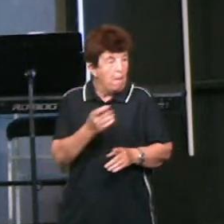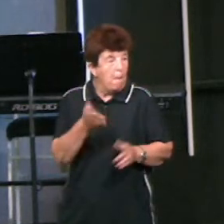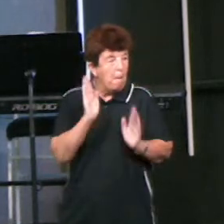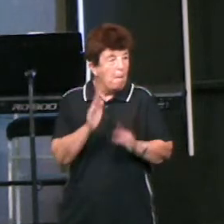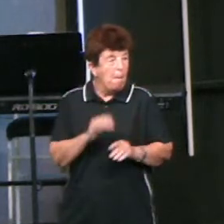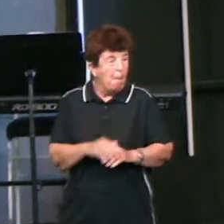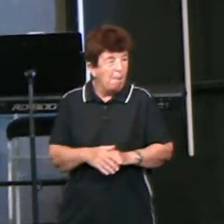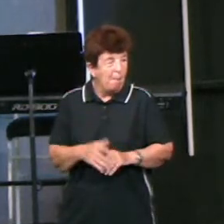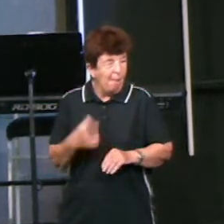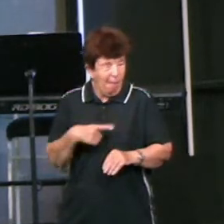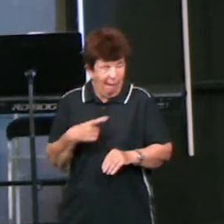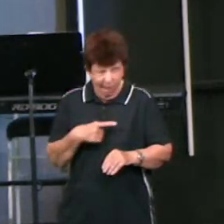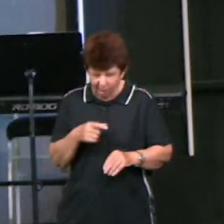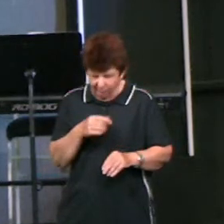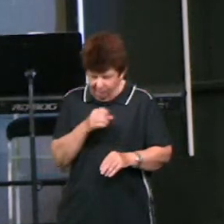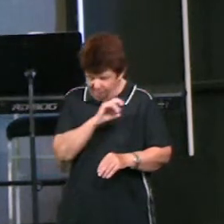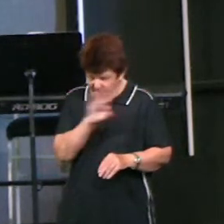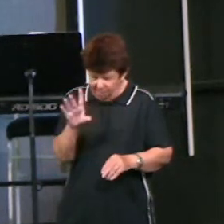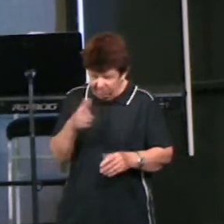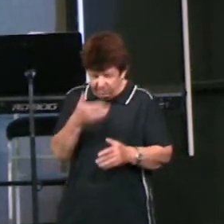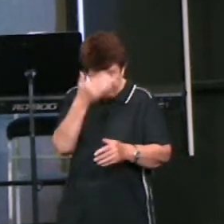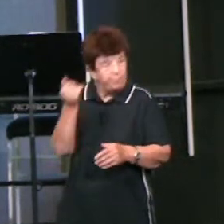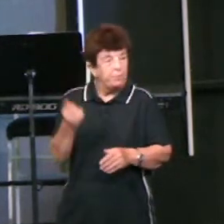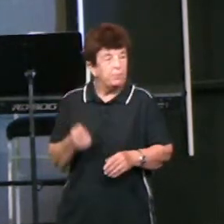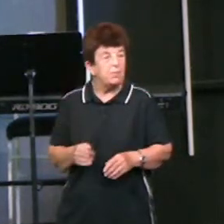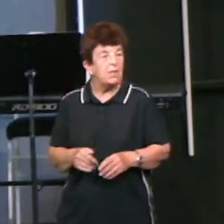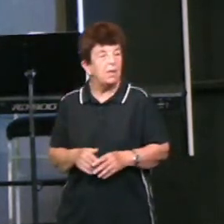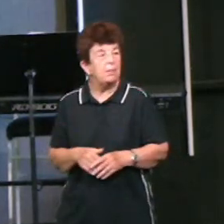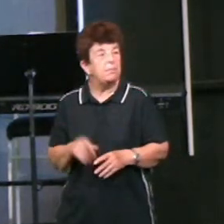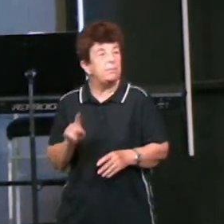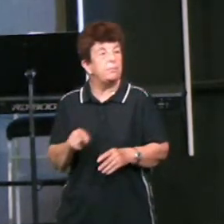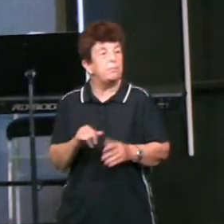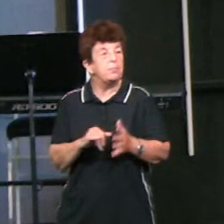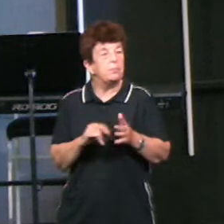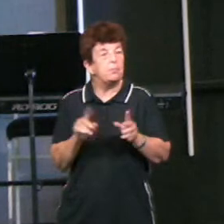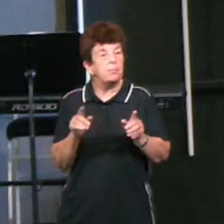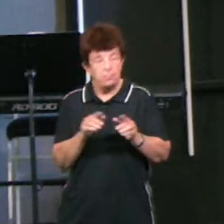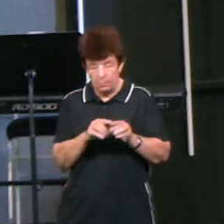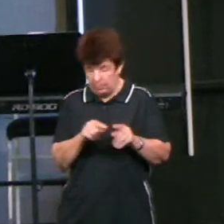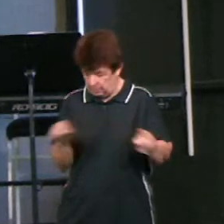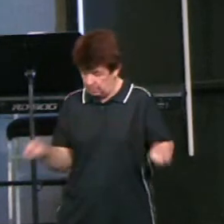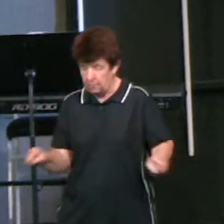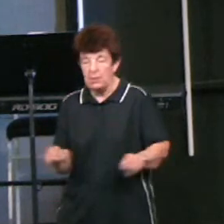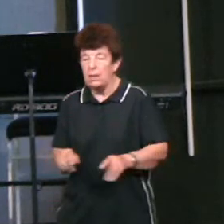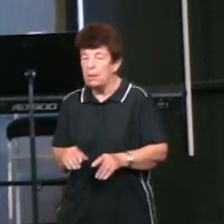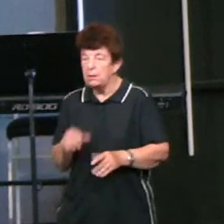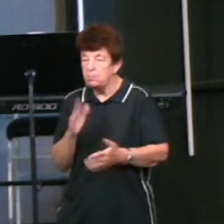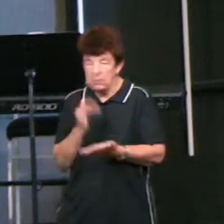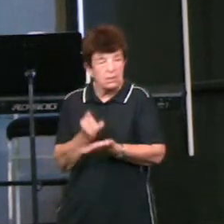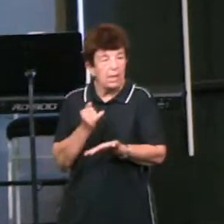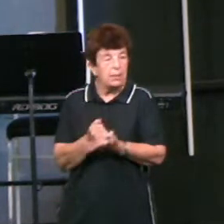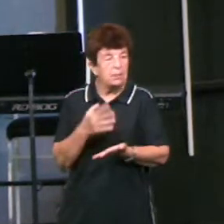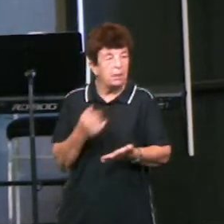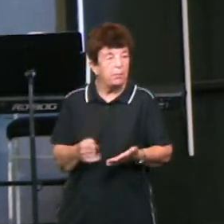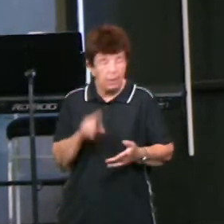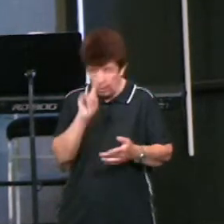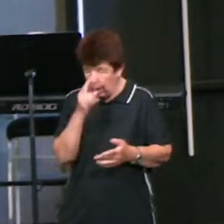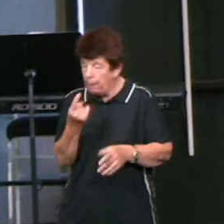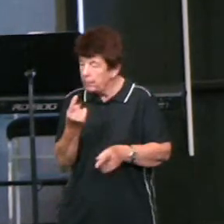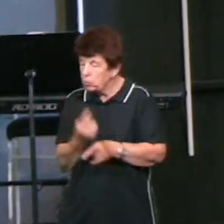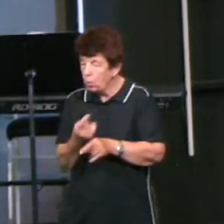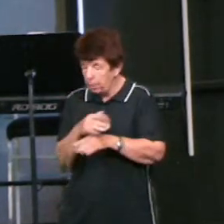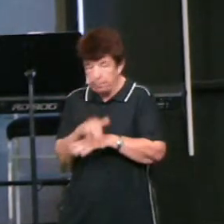hear this because Christ is for Christians. But the reality is that that statement is deeply flawed. We can't be thinking like that,